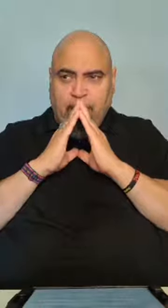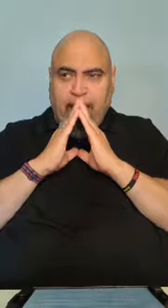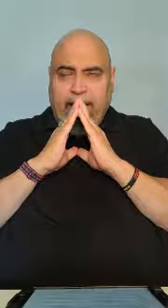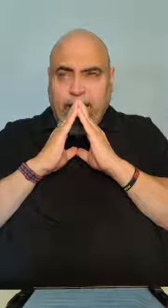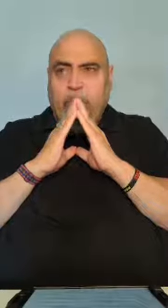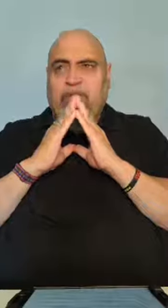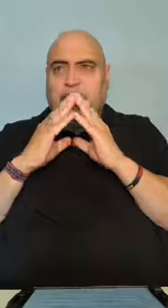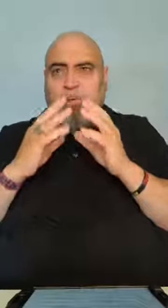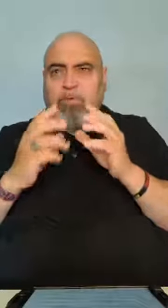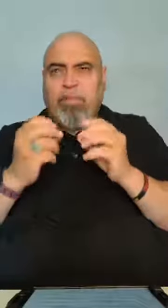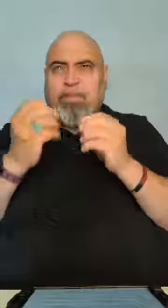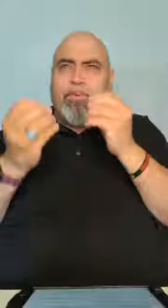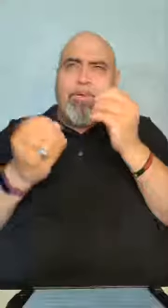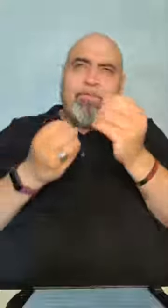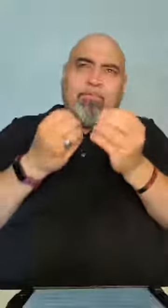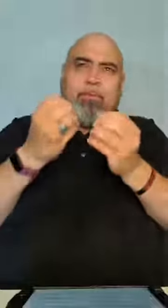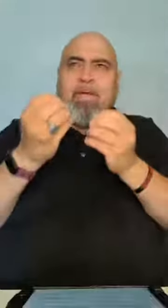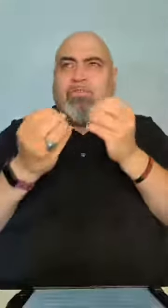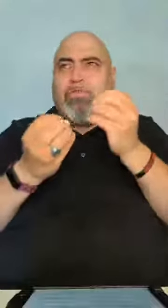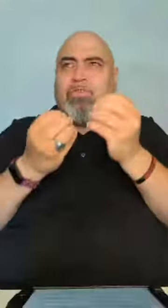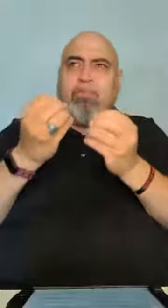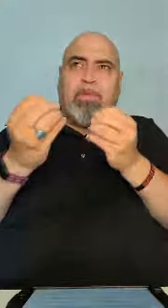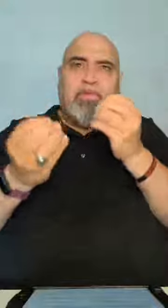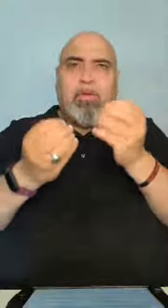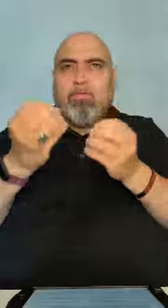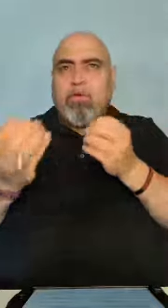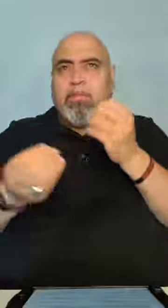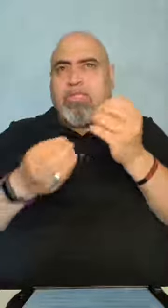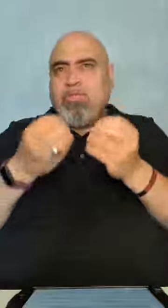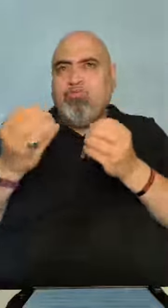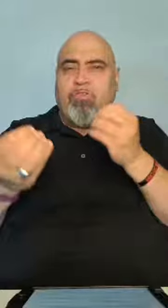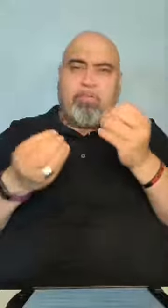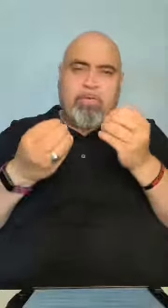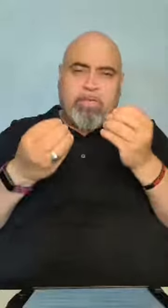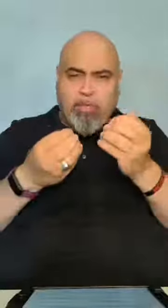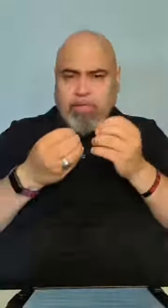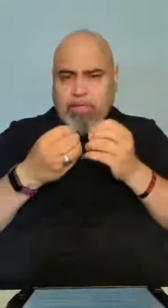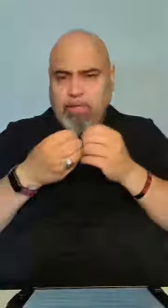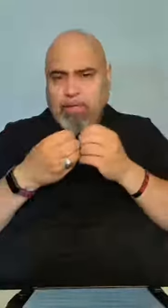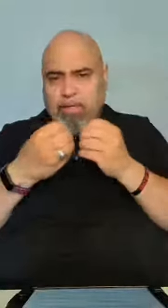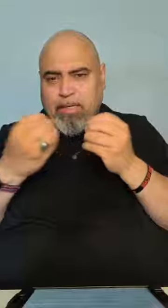And I know that some of you will say, but Pastor, there's something in there that talks about children of perdition. And